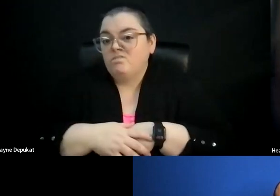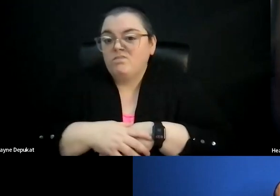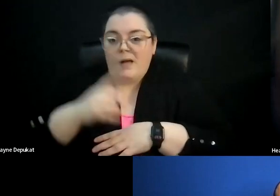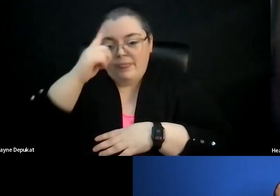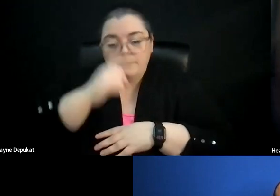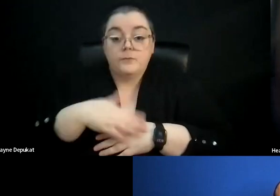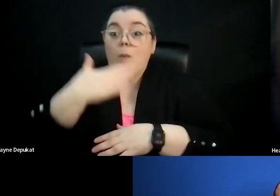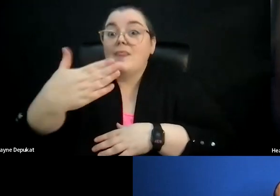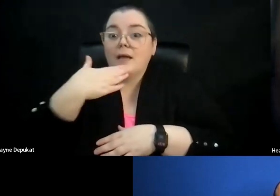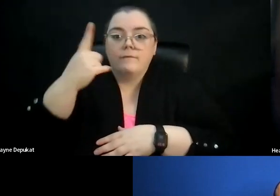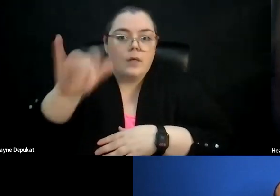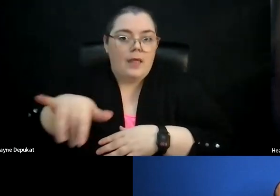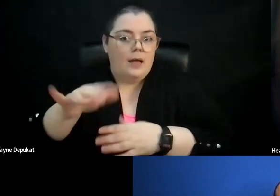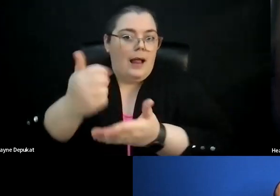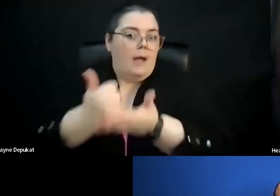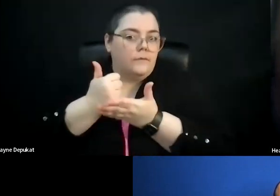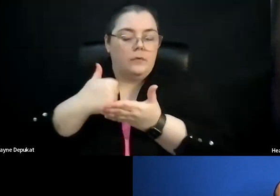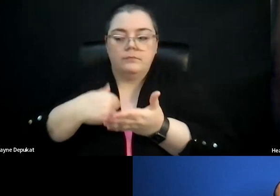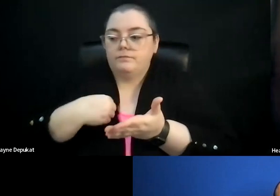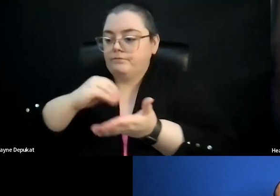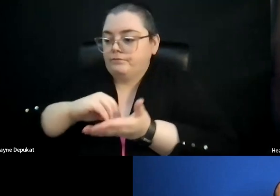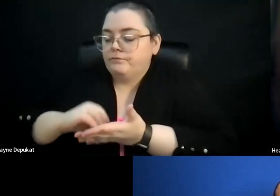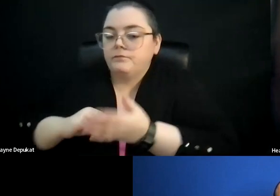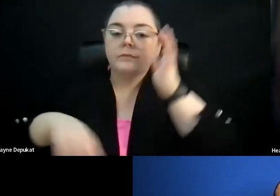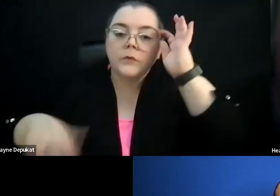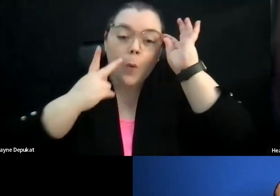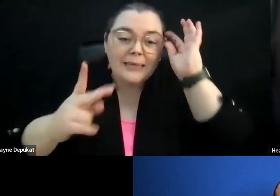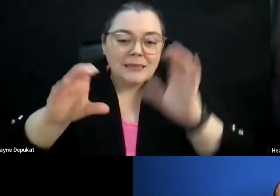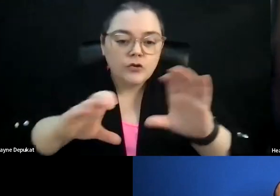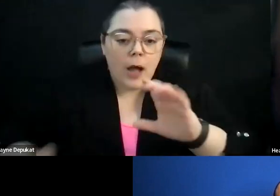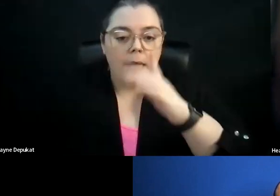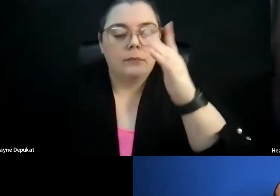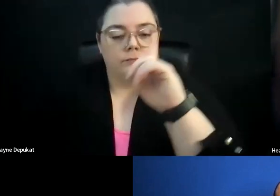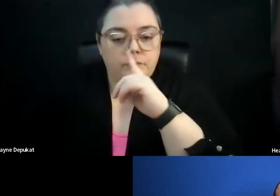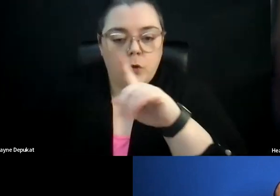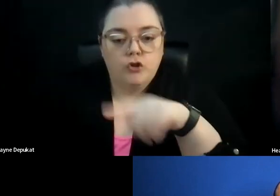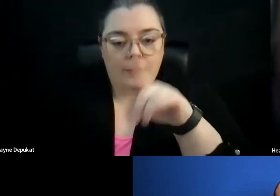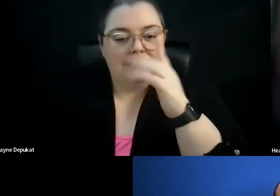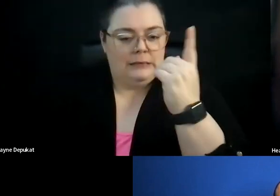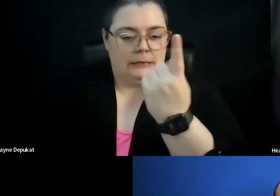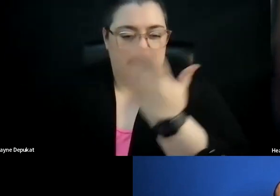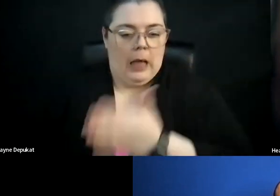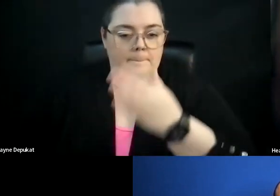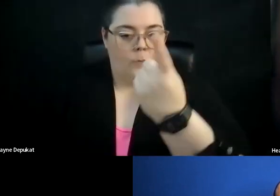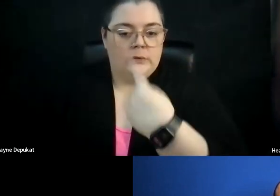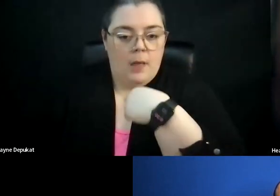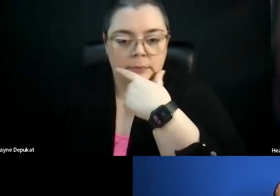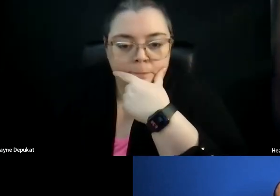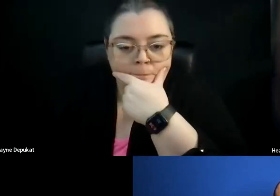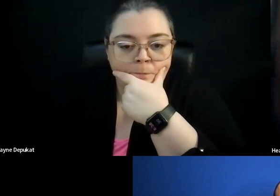longer. So thank you. Thank you for that. That was helpful. Let me see the chat and see what we've got here.